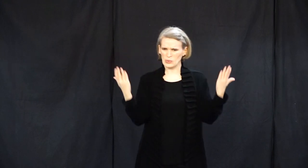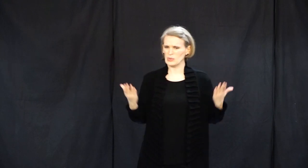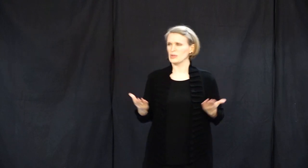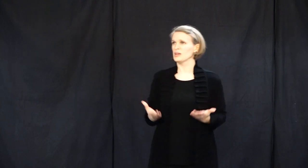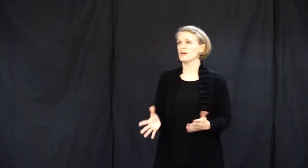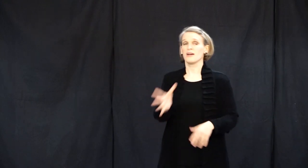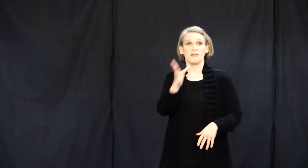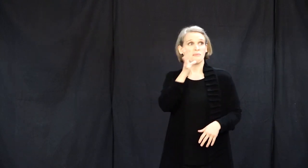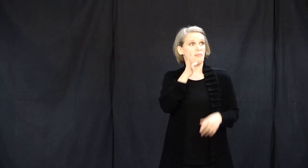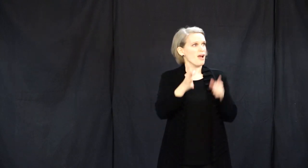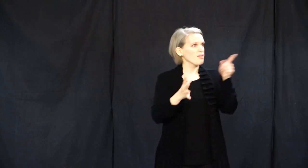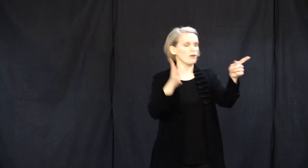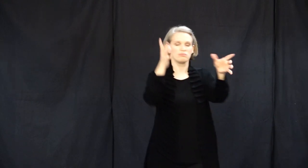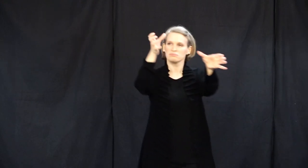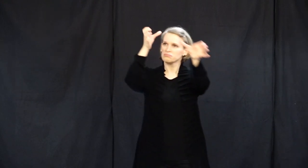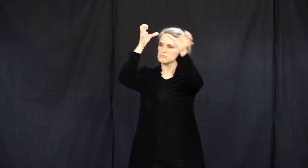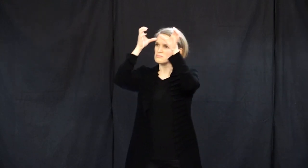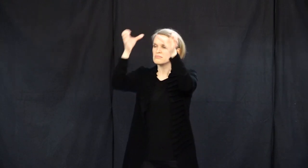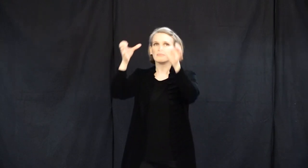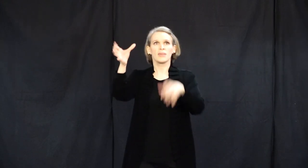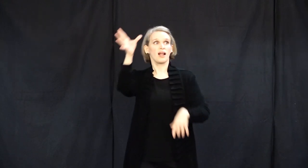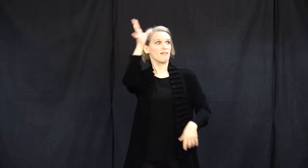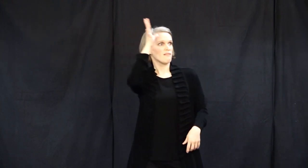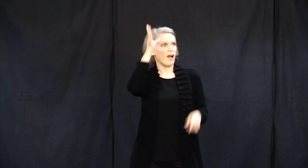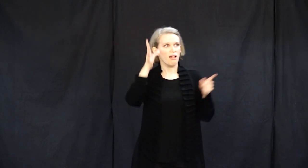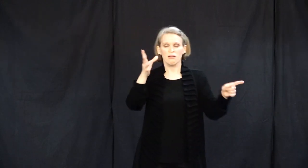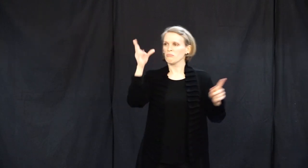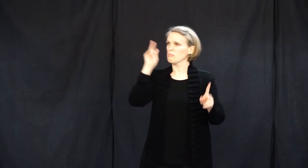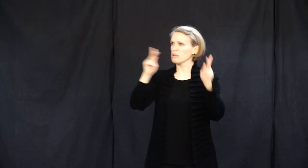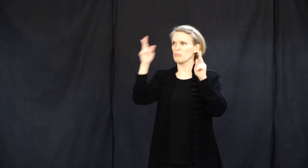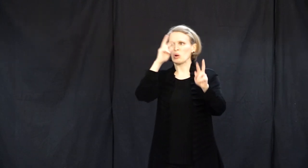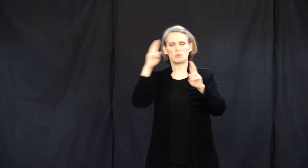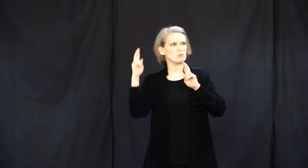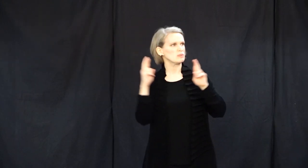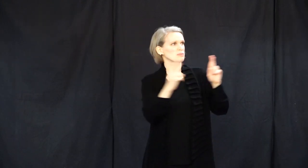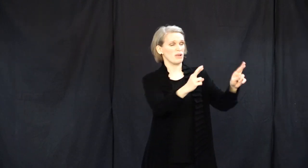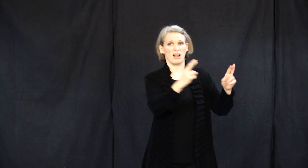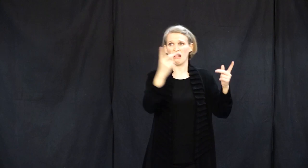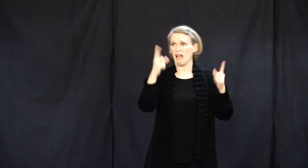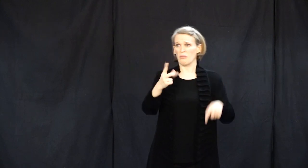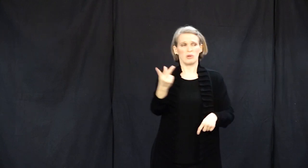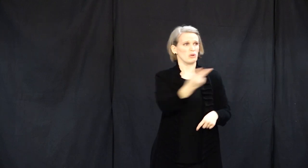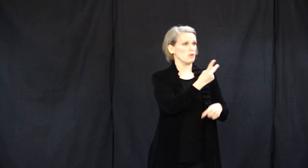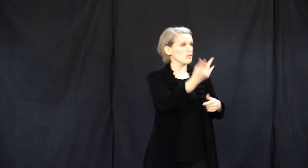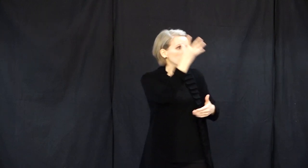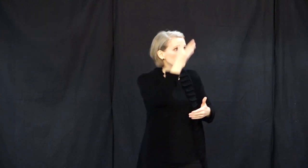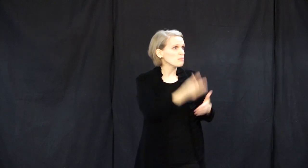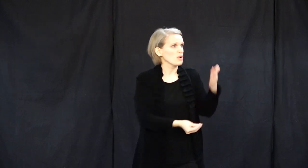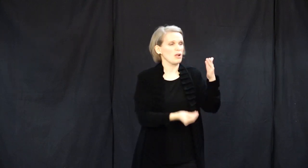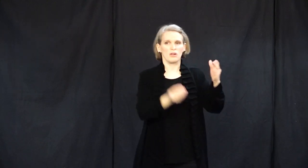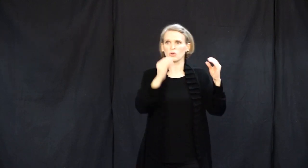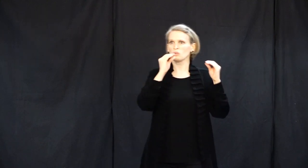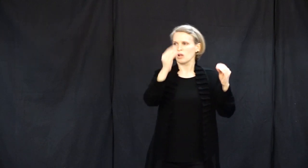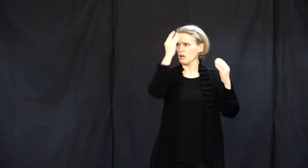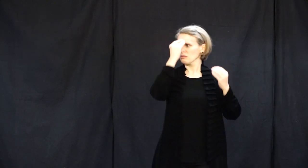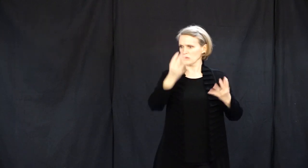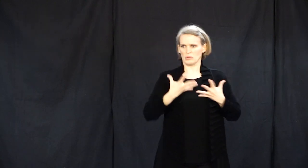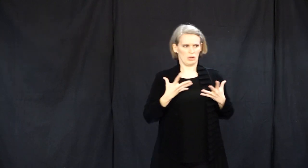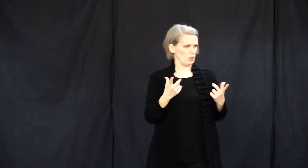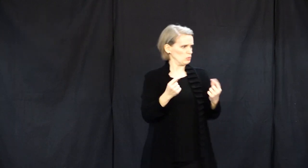My mother was a genius. My father commanded respect. When they died, they left no instructions, just a